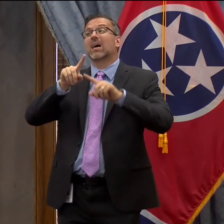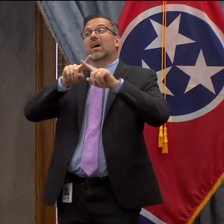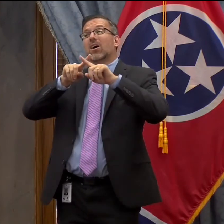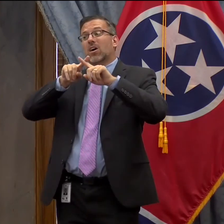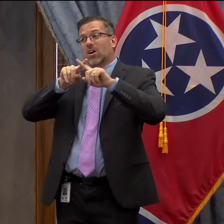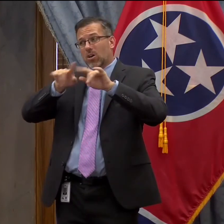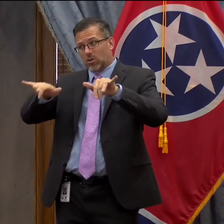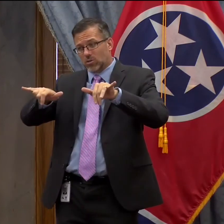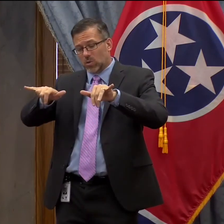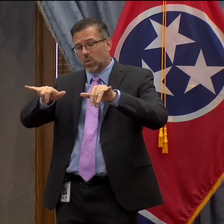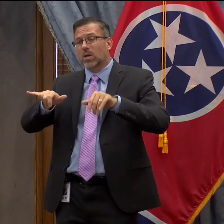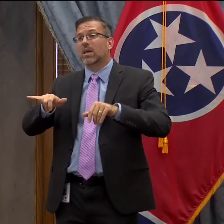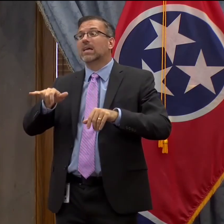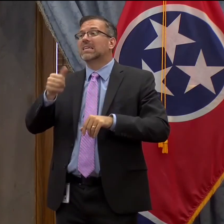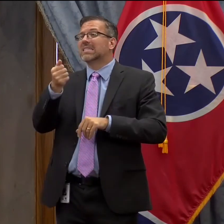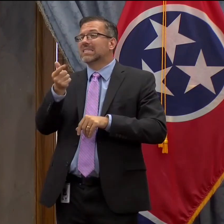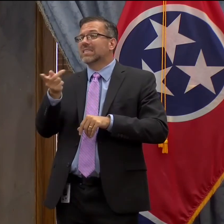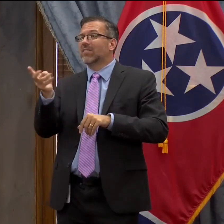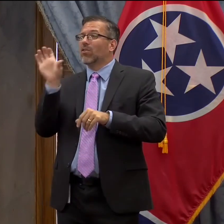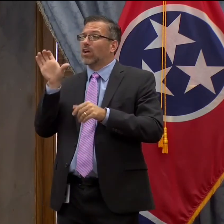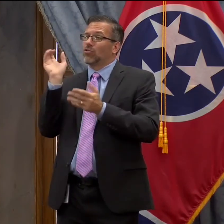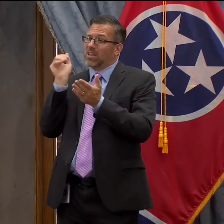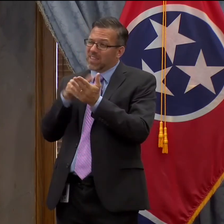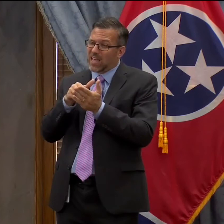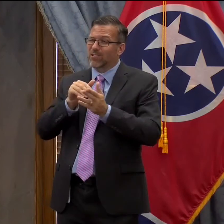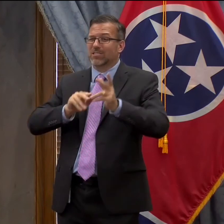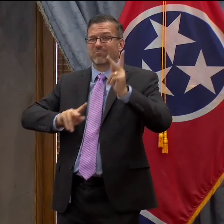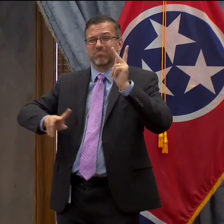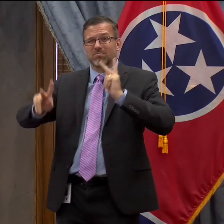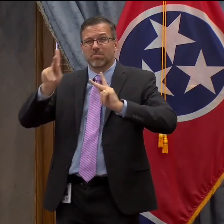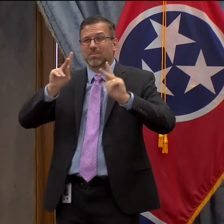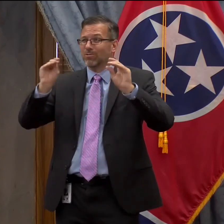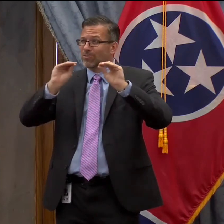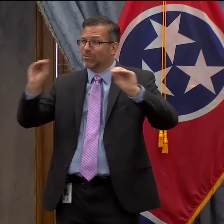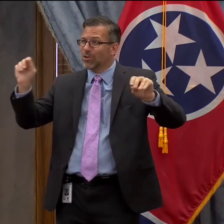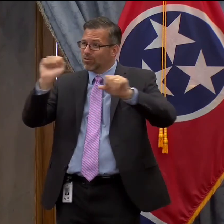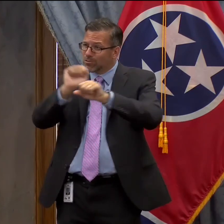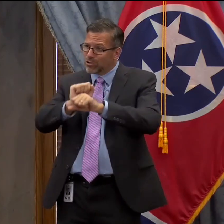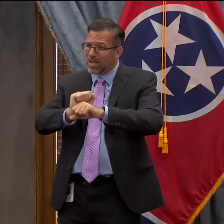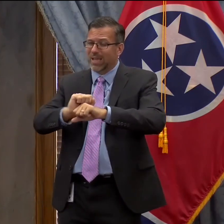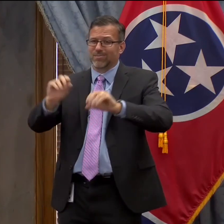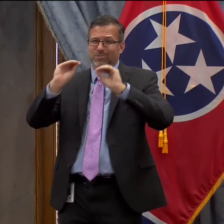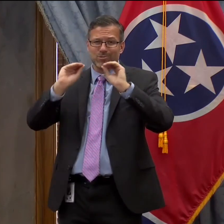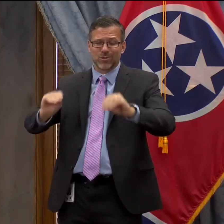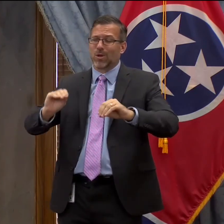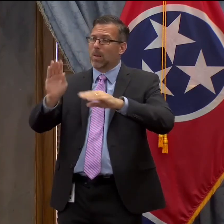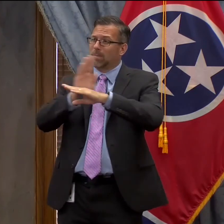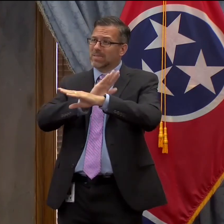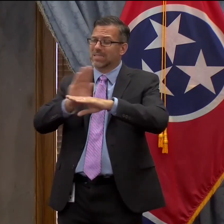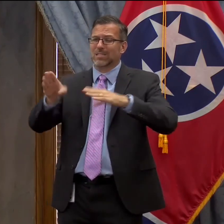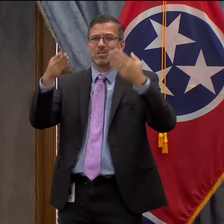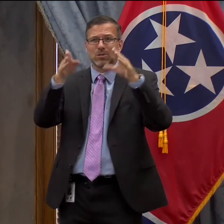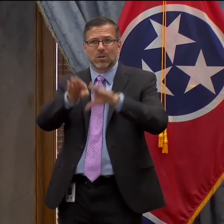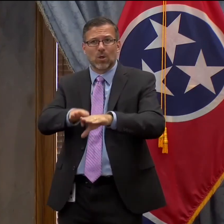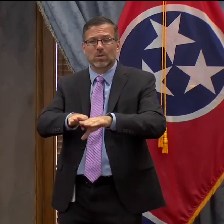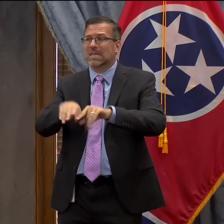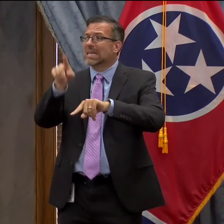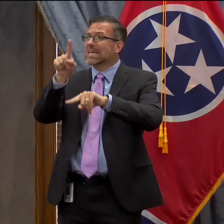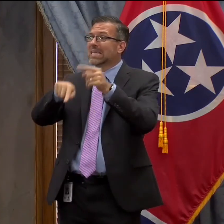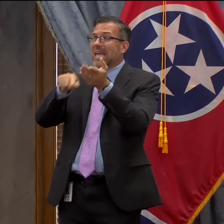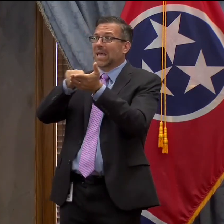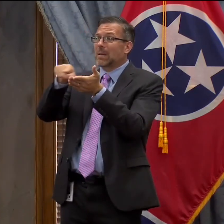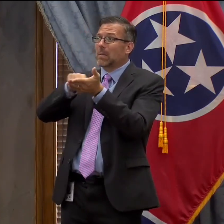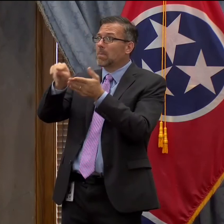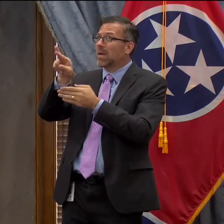seriously the hundreds of thousands of people that have lost their jobs, that have lost their businesses, that will lose their homes, that can't pay their rent.